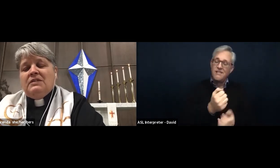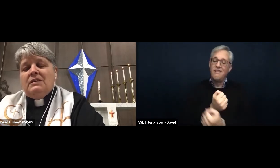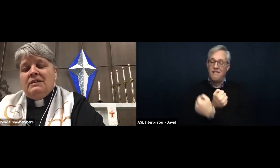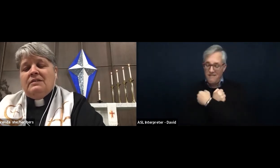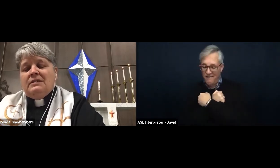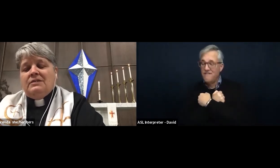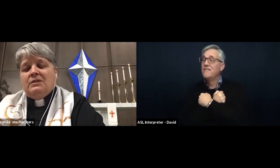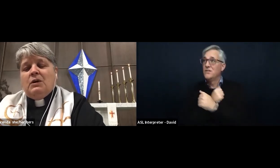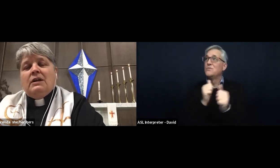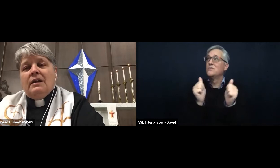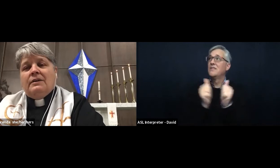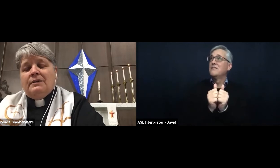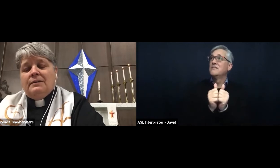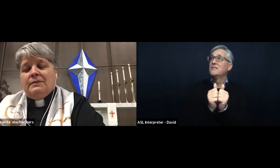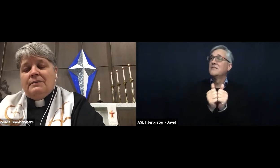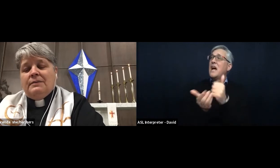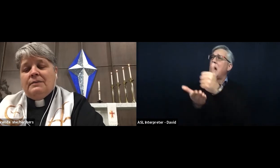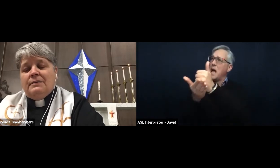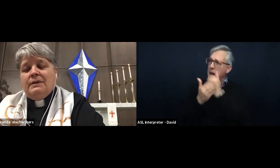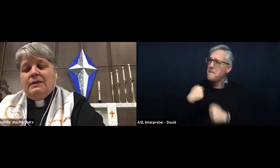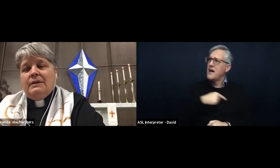Help us to listen to one another.